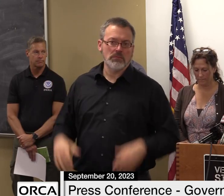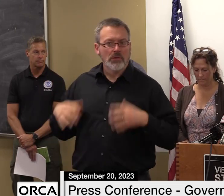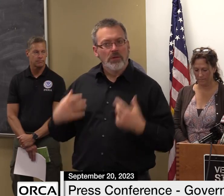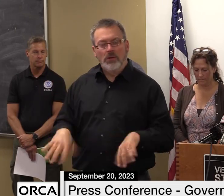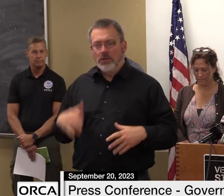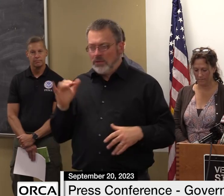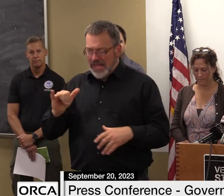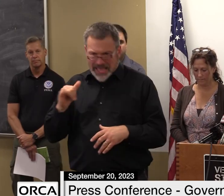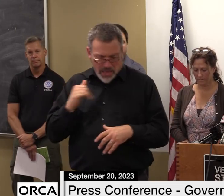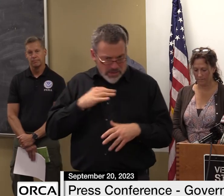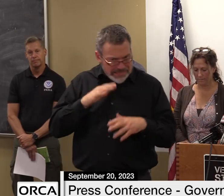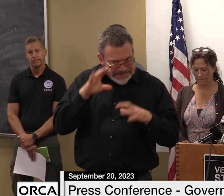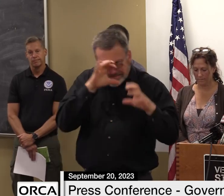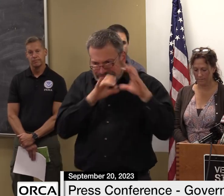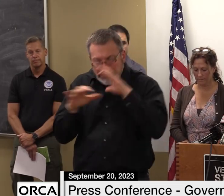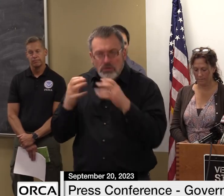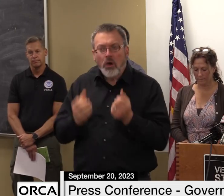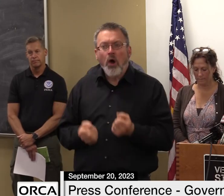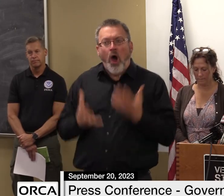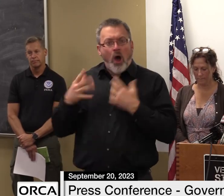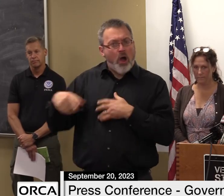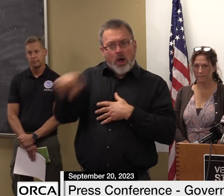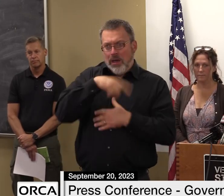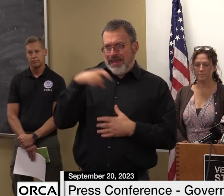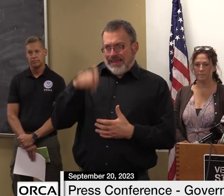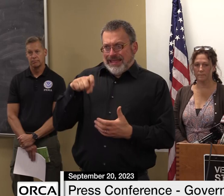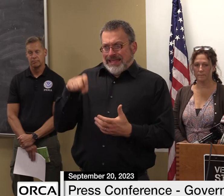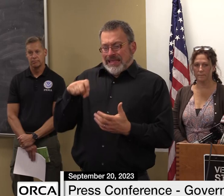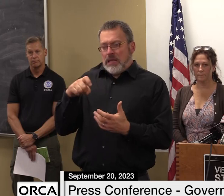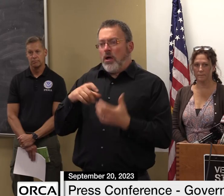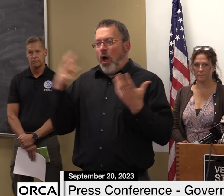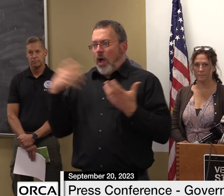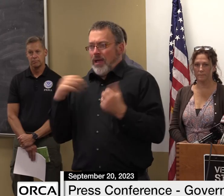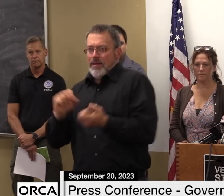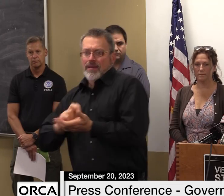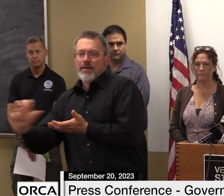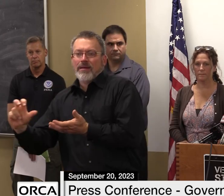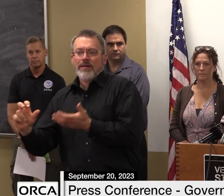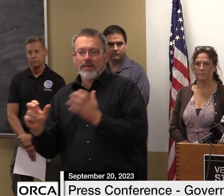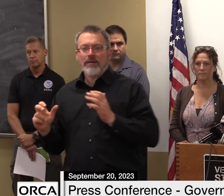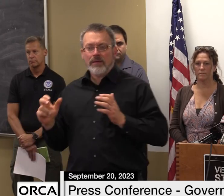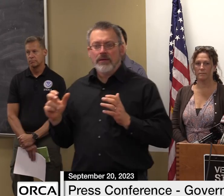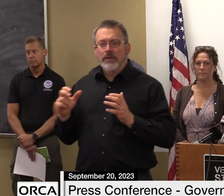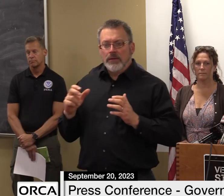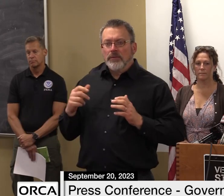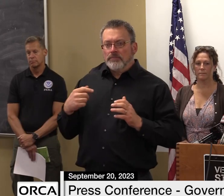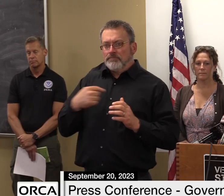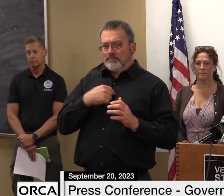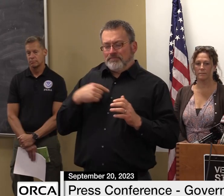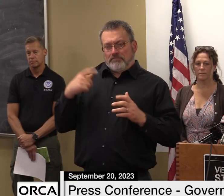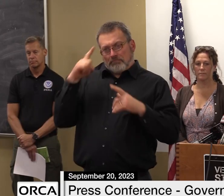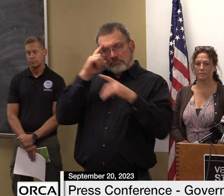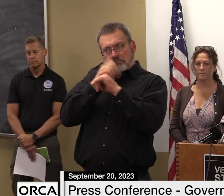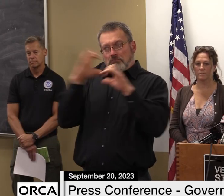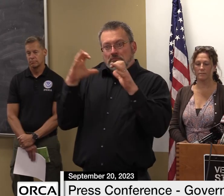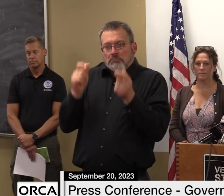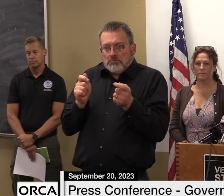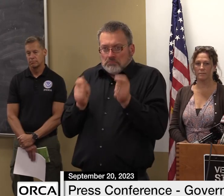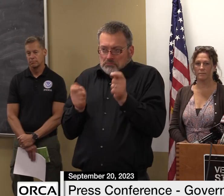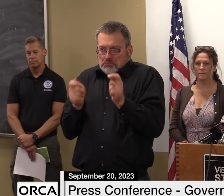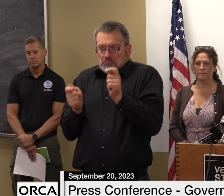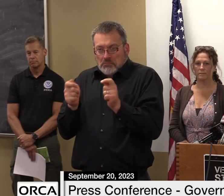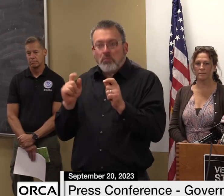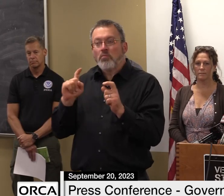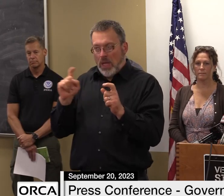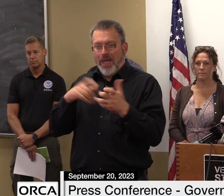money, the state funding available throughout this process, and feel that the shift in this program will deliver much more value to